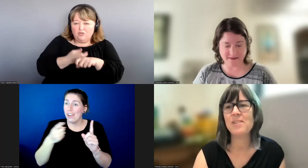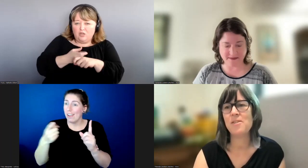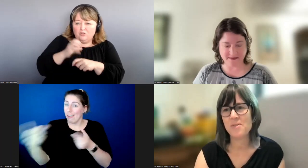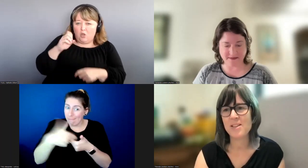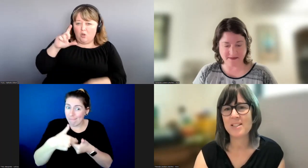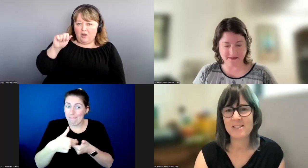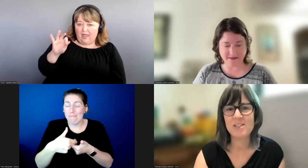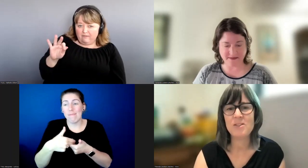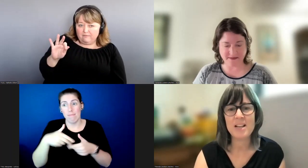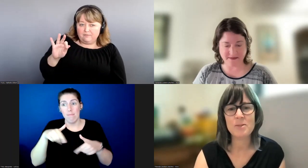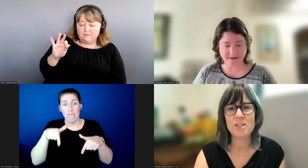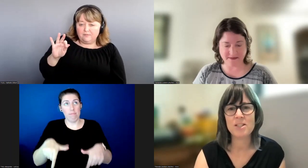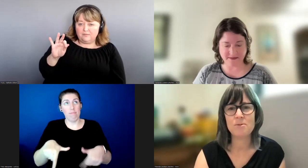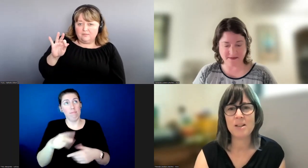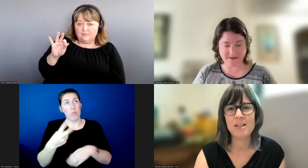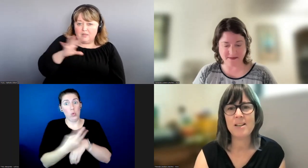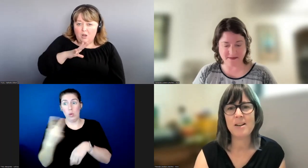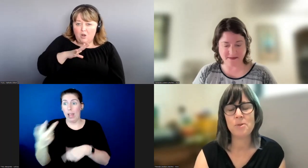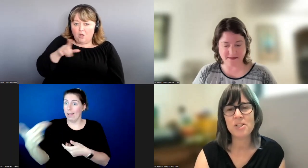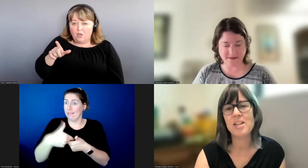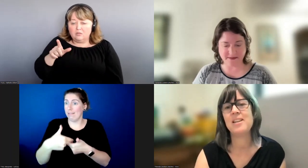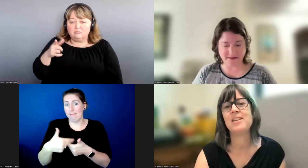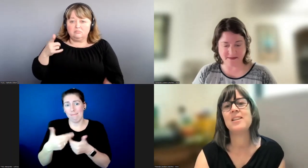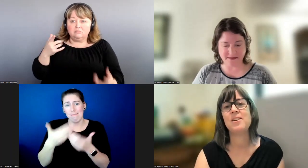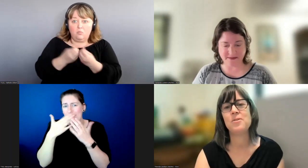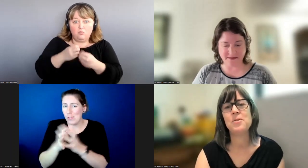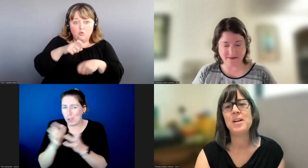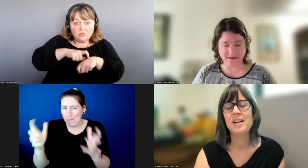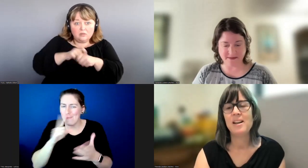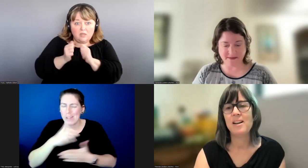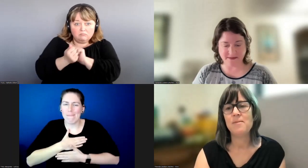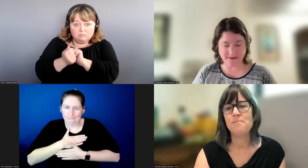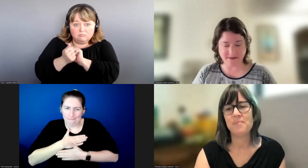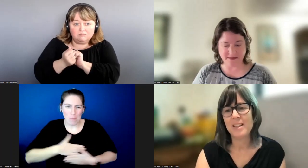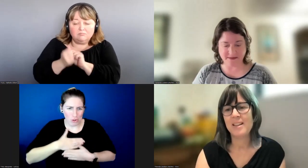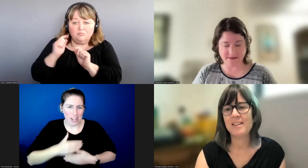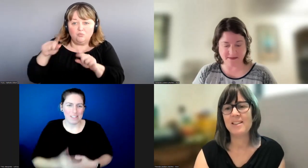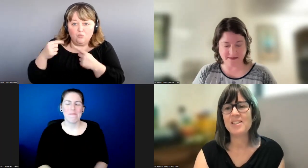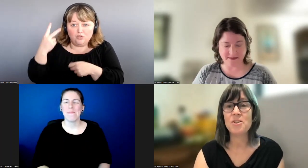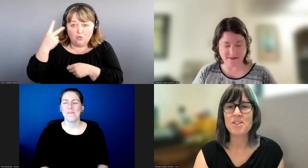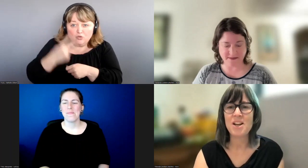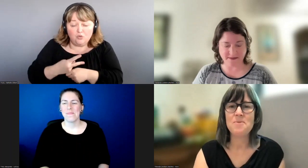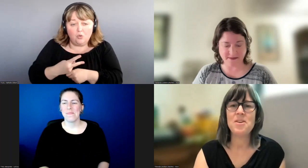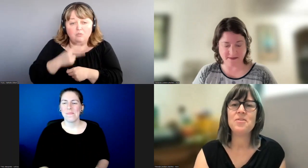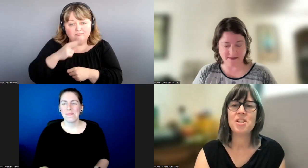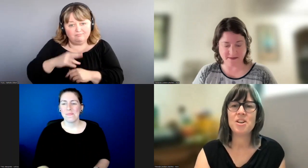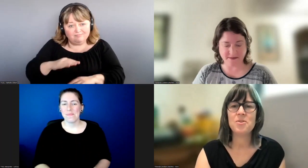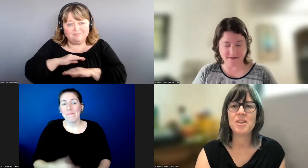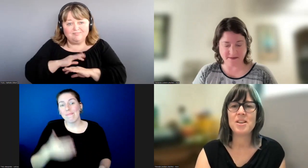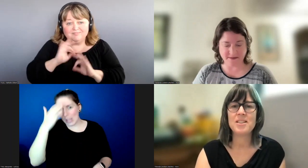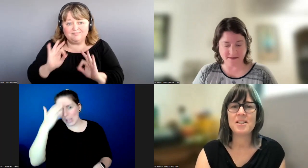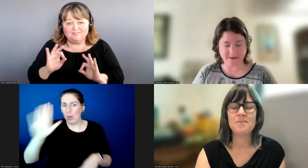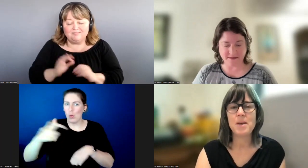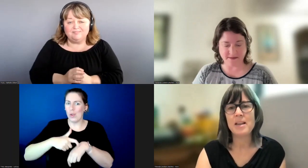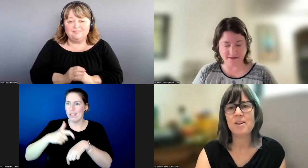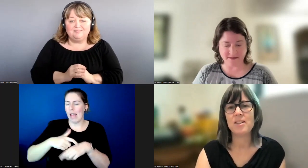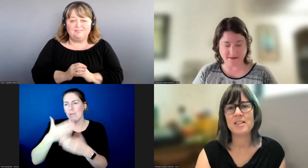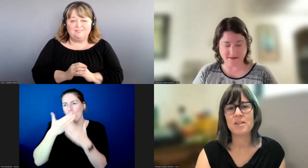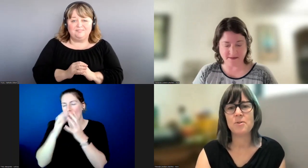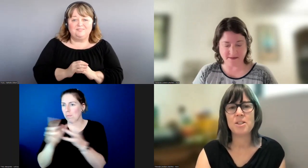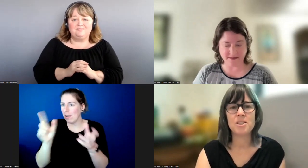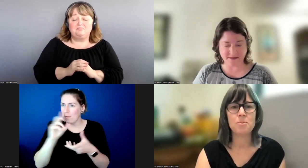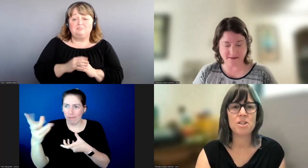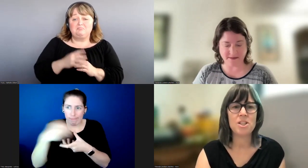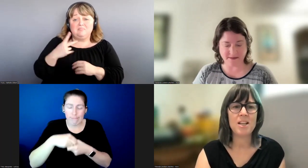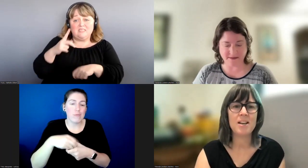week, over this 2 days, which is really appreciated. I know it's your time, and you've shared it with us and been here to listen,